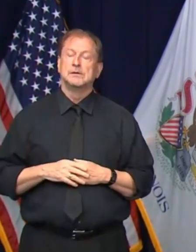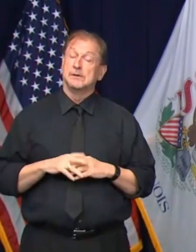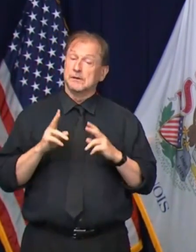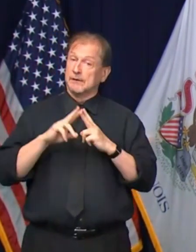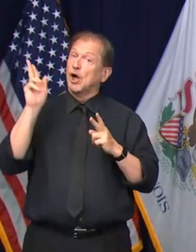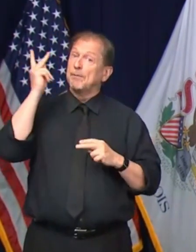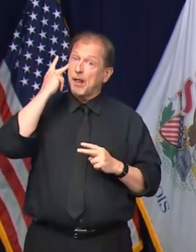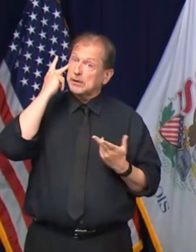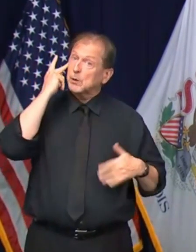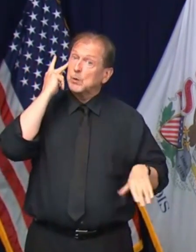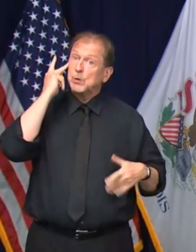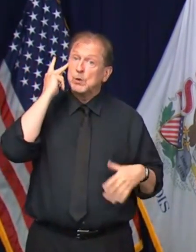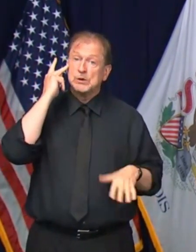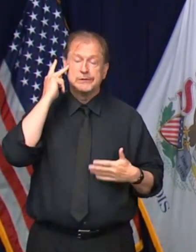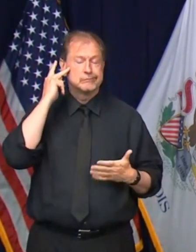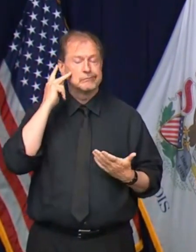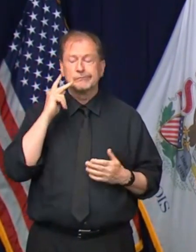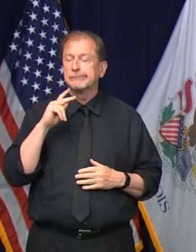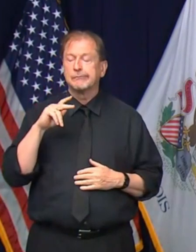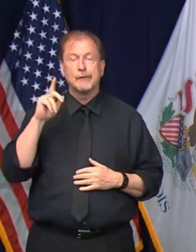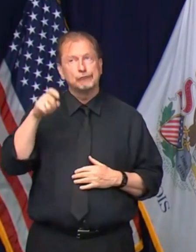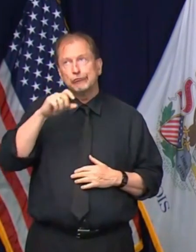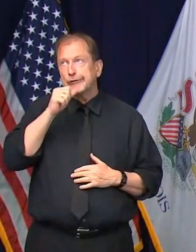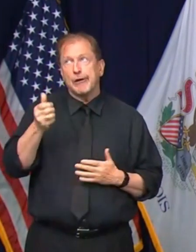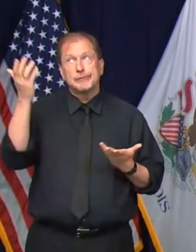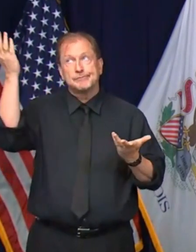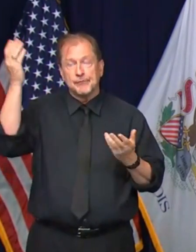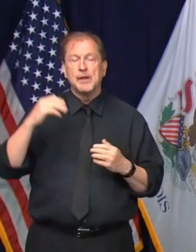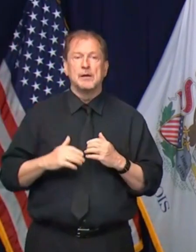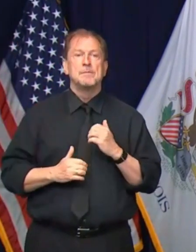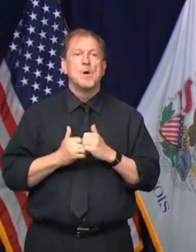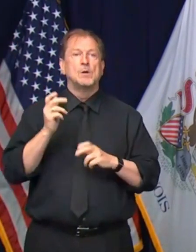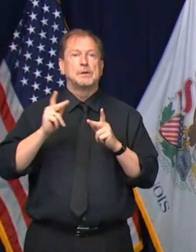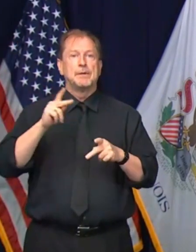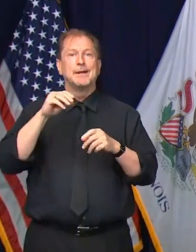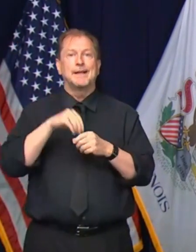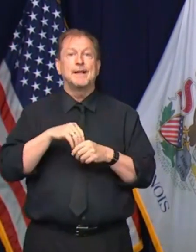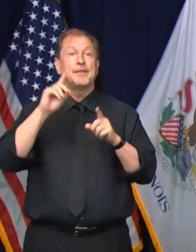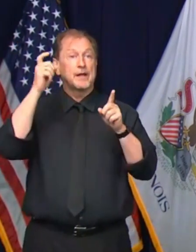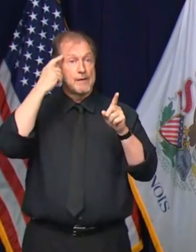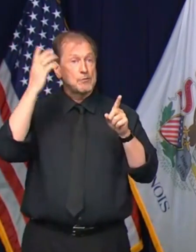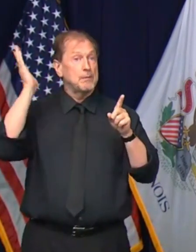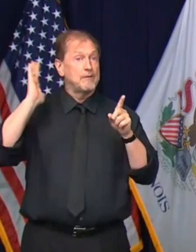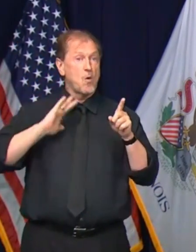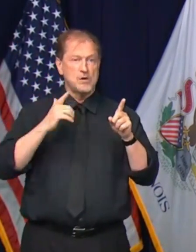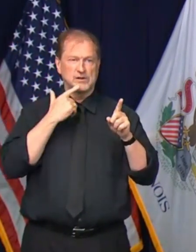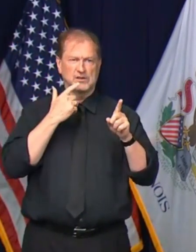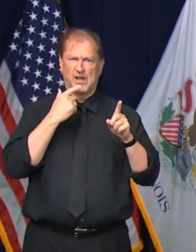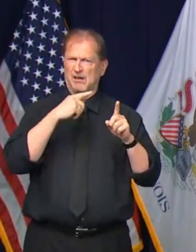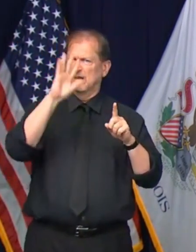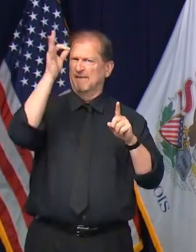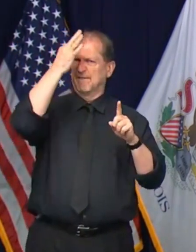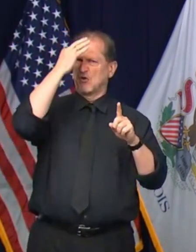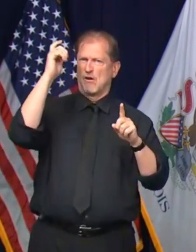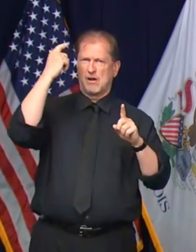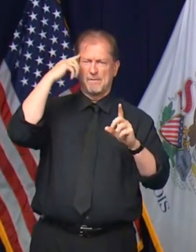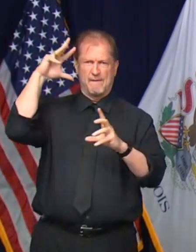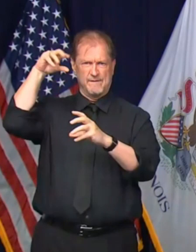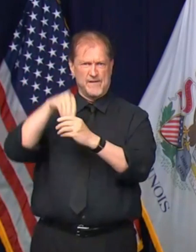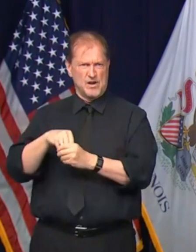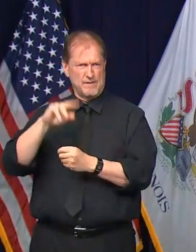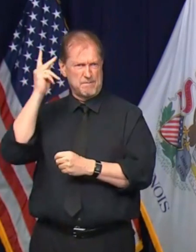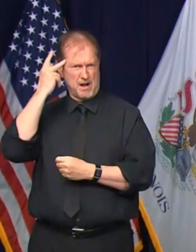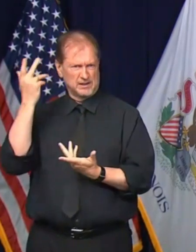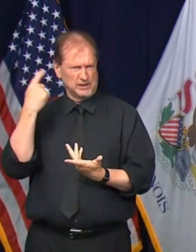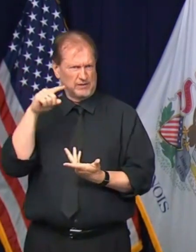thing to do, very unusual if you ask most people that have served in those capacities in the past. But, that's what the White House